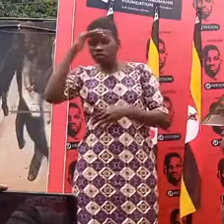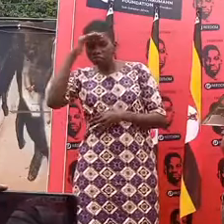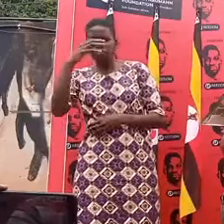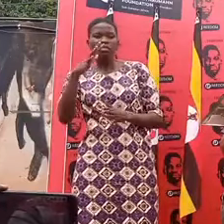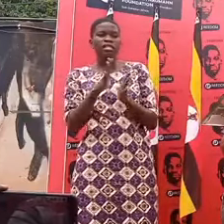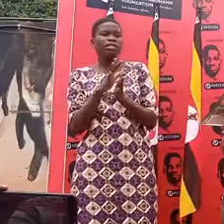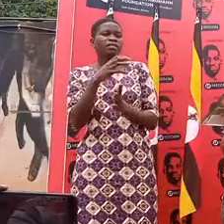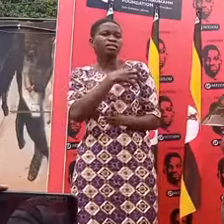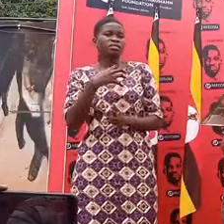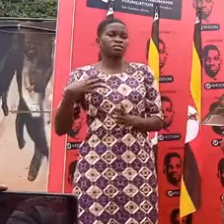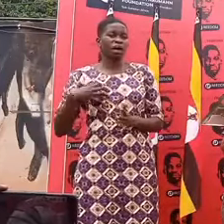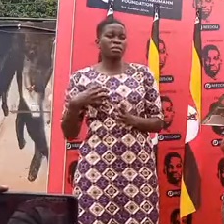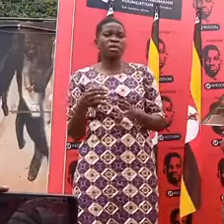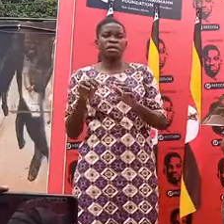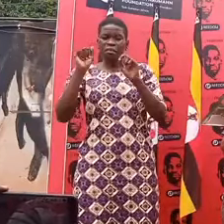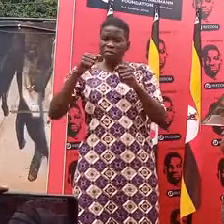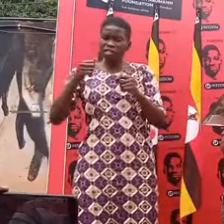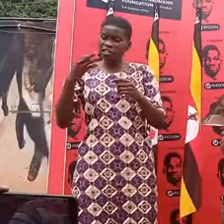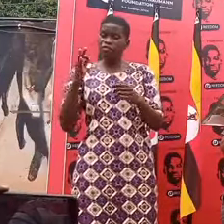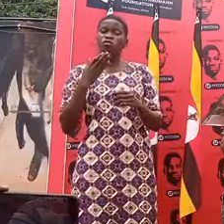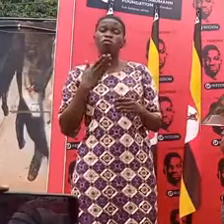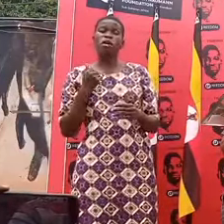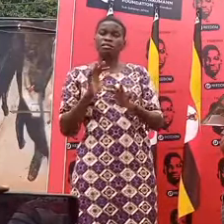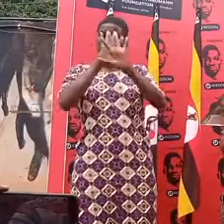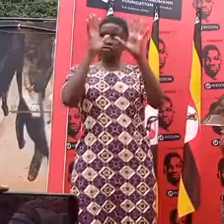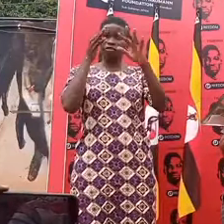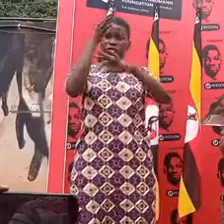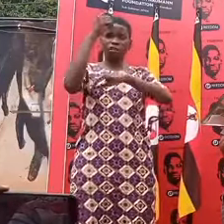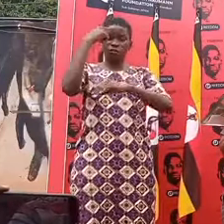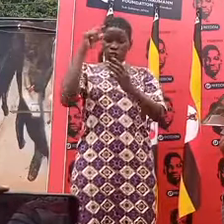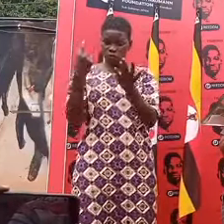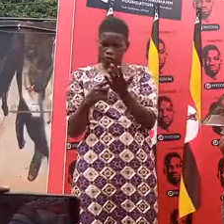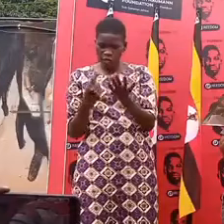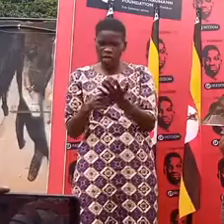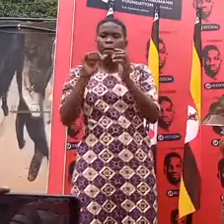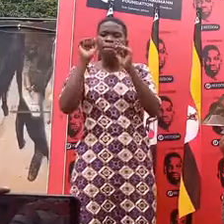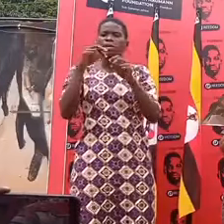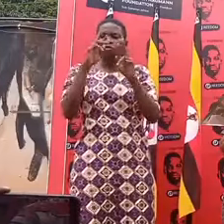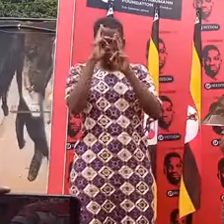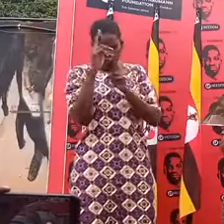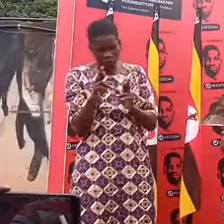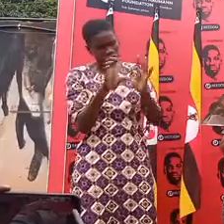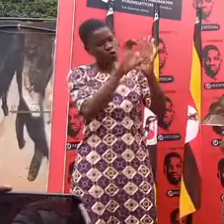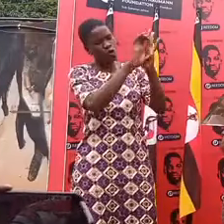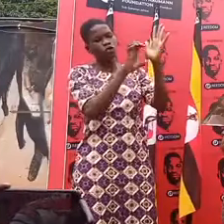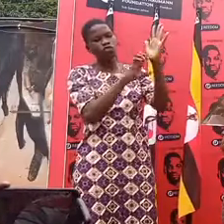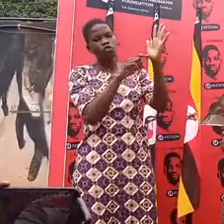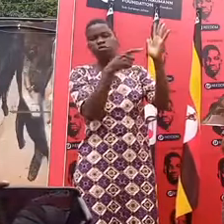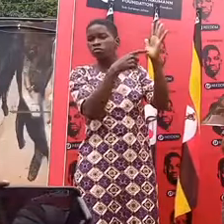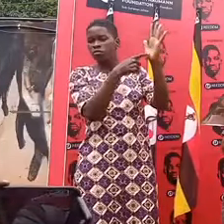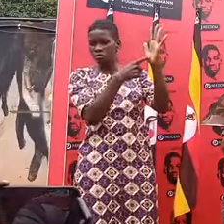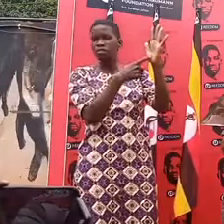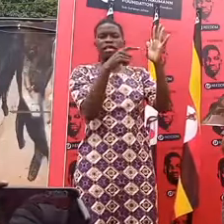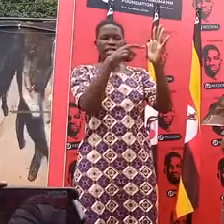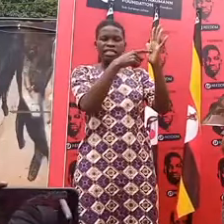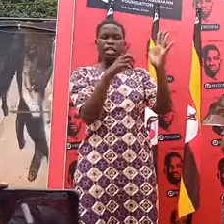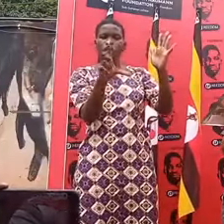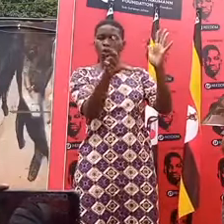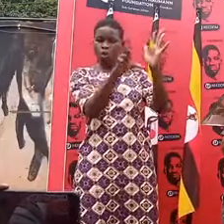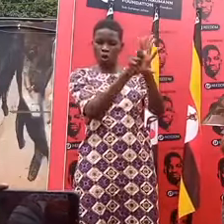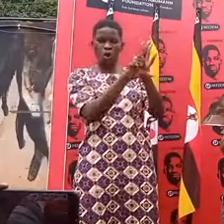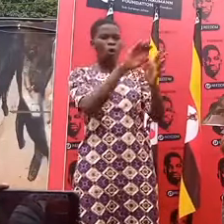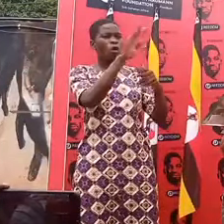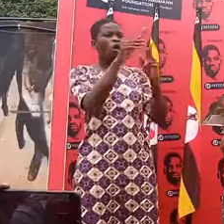leaders who want a future for Uganda respect the constitution, which is the legal framework for every